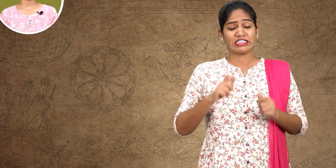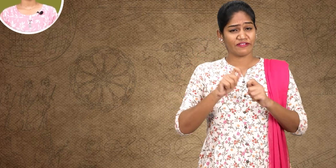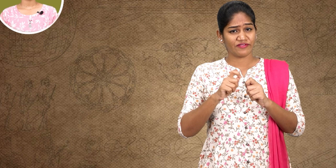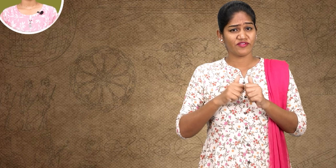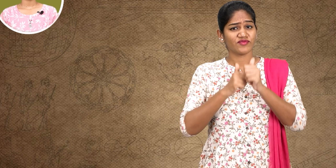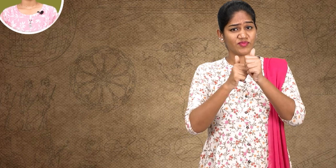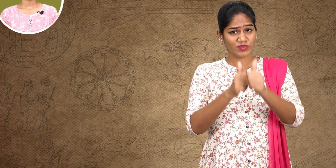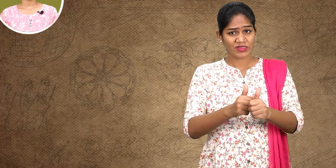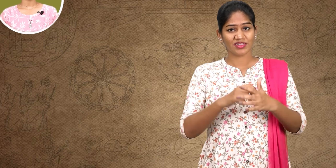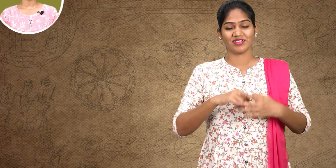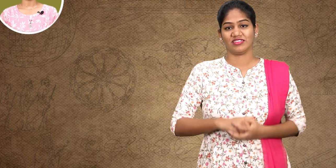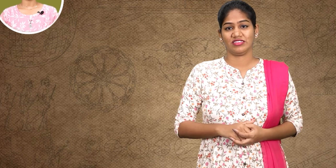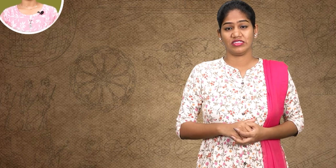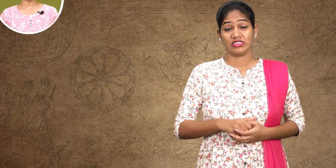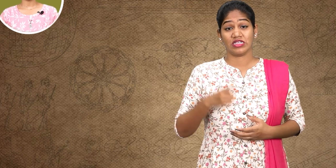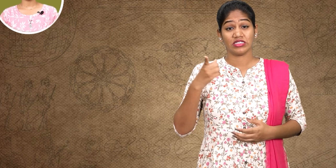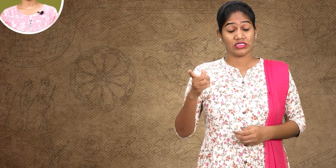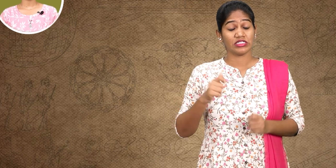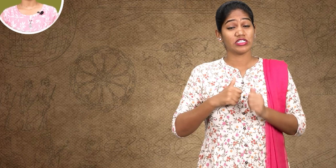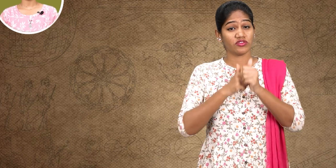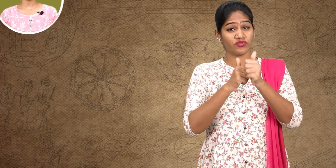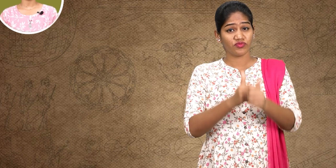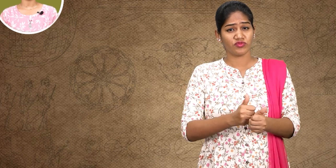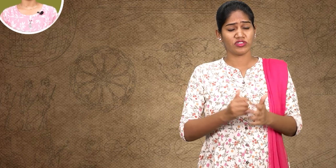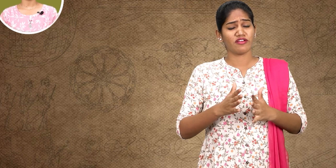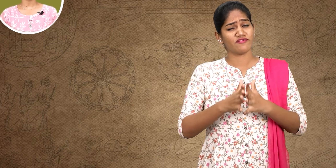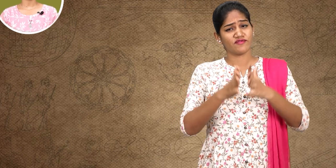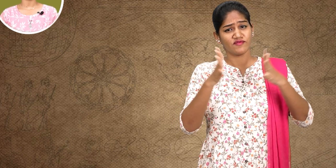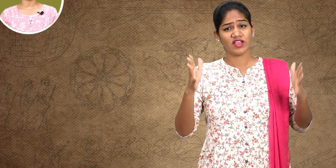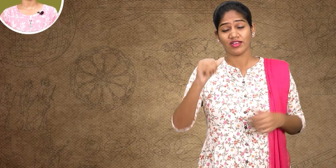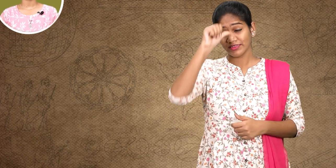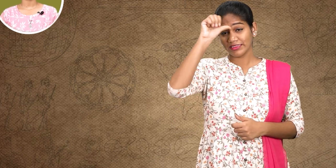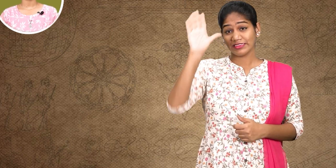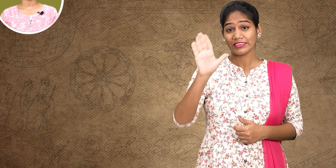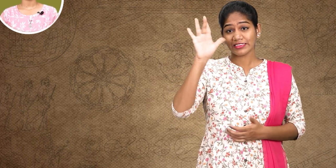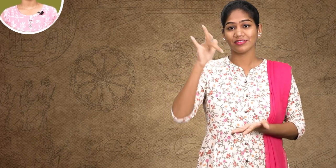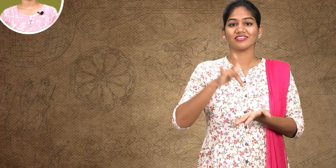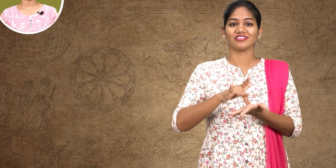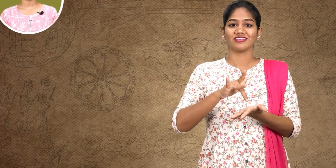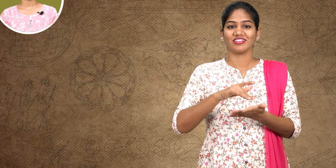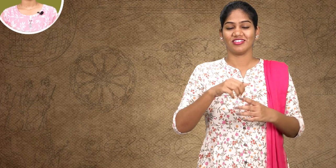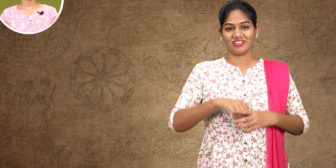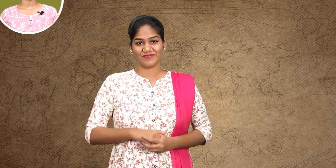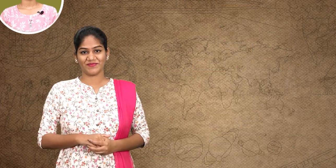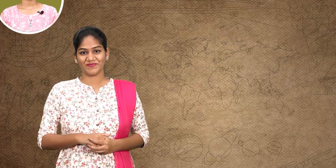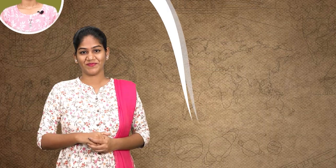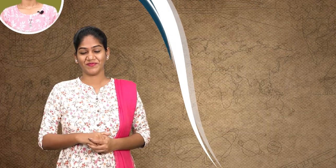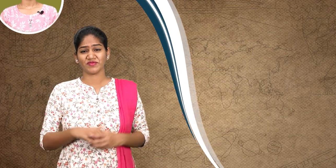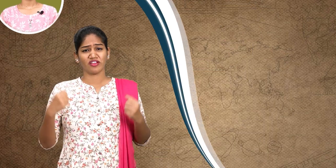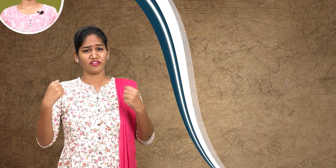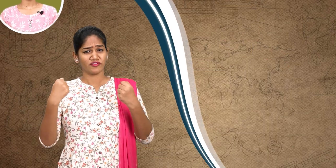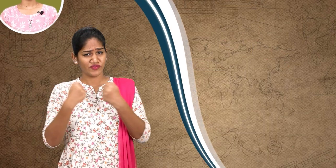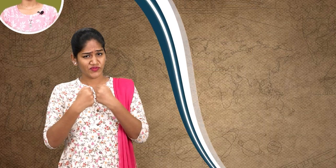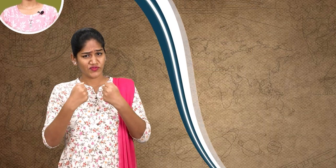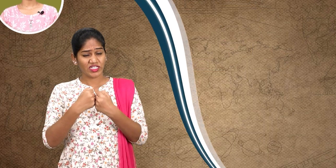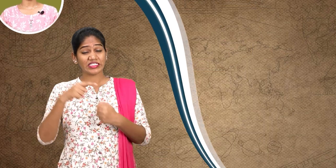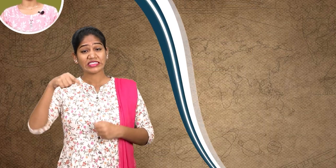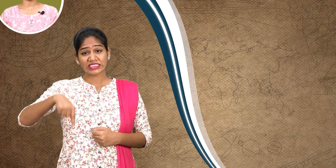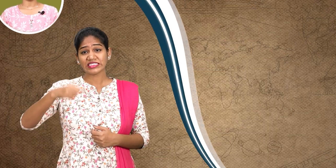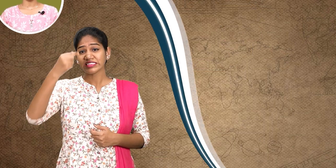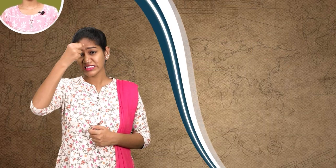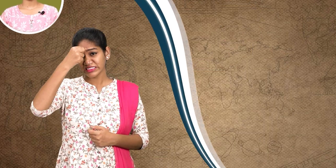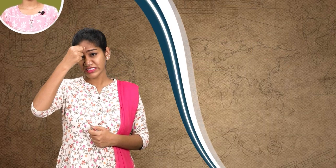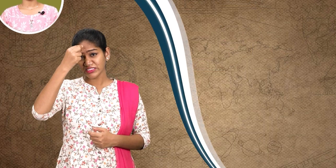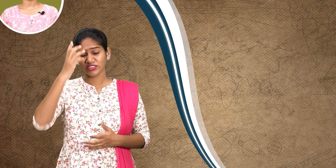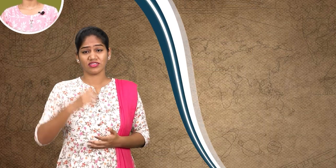that were practiced widely in India. To fight these